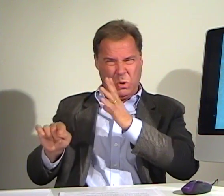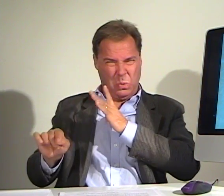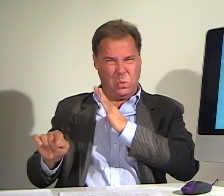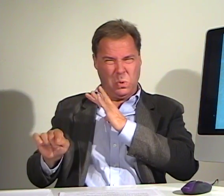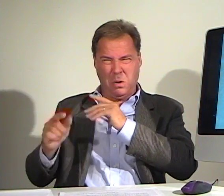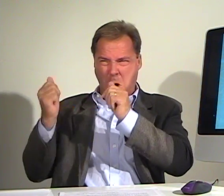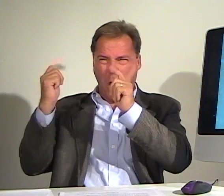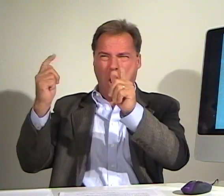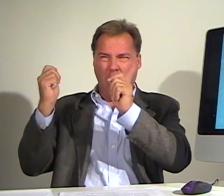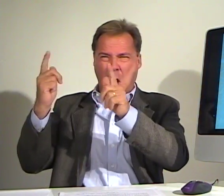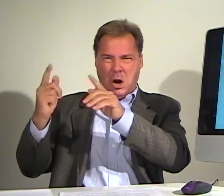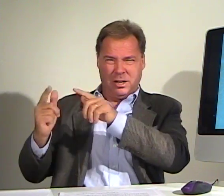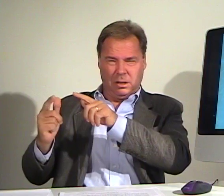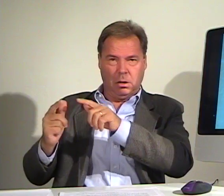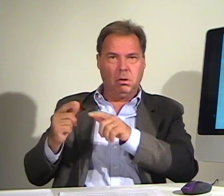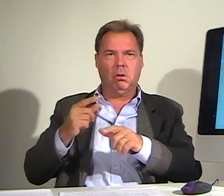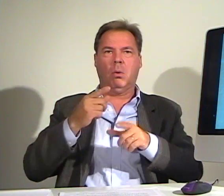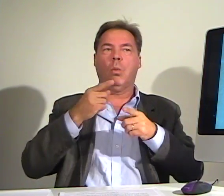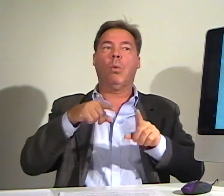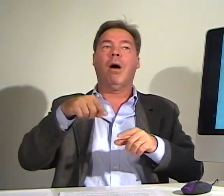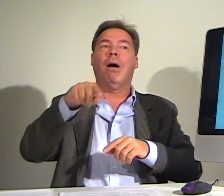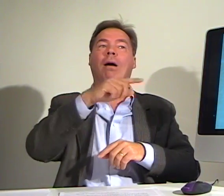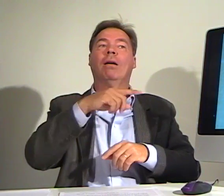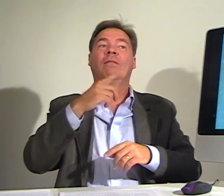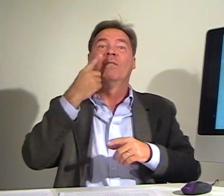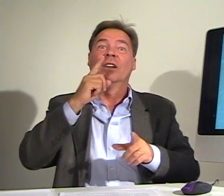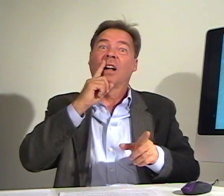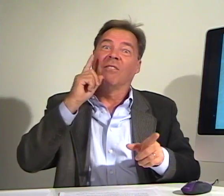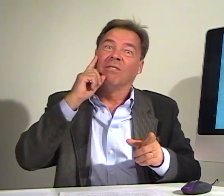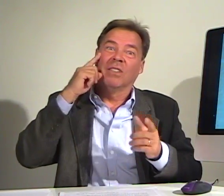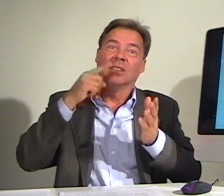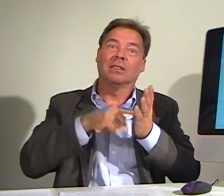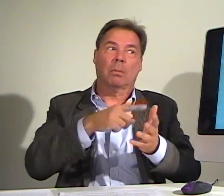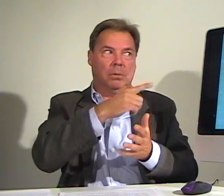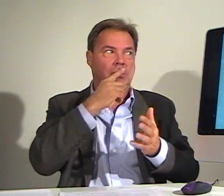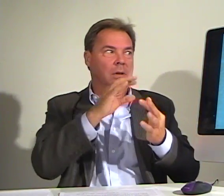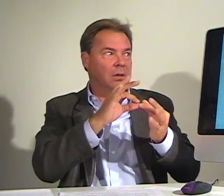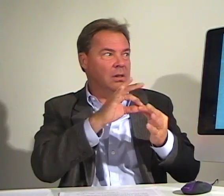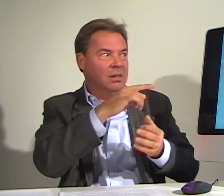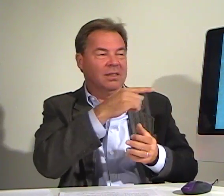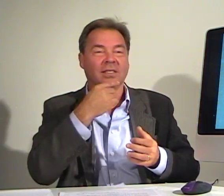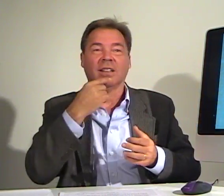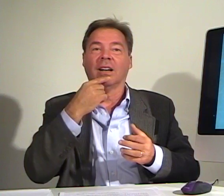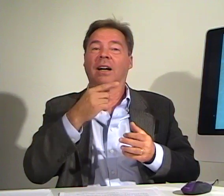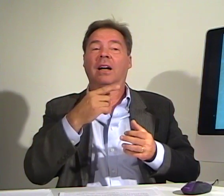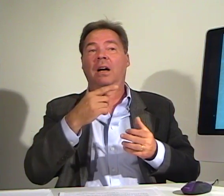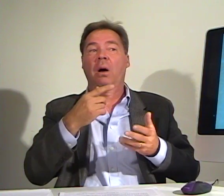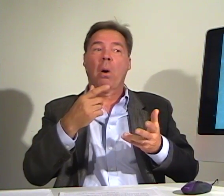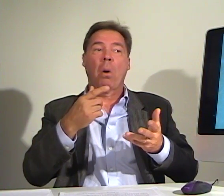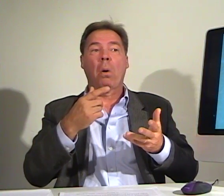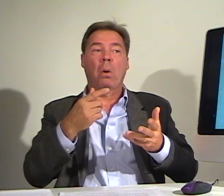principles are important to remember, that we're supposed to be serving those needs of all. However, here we see